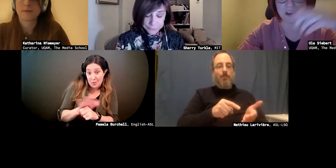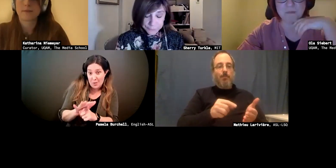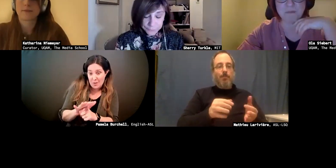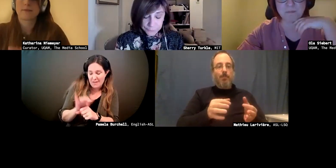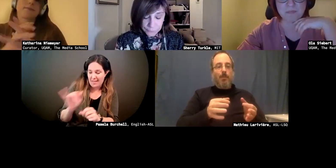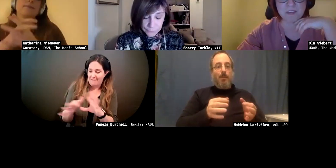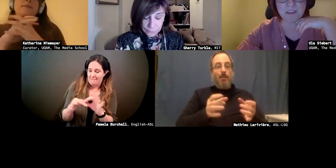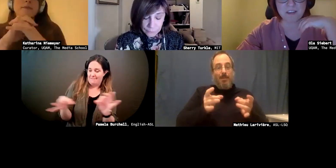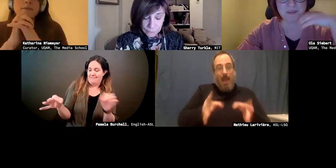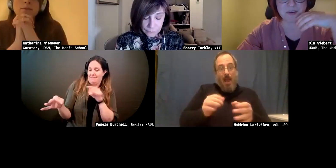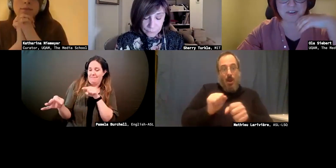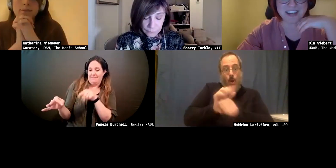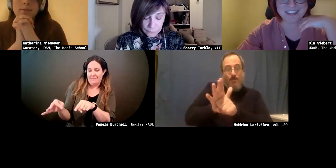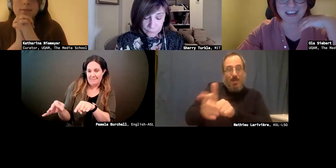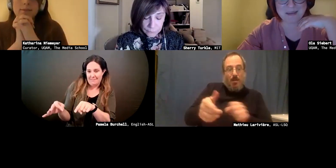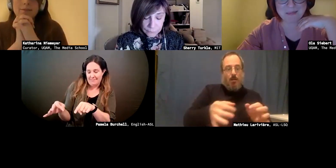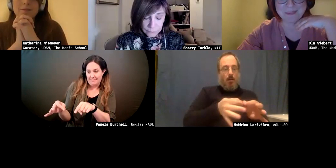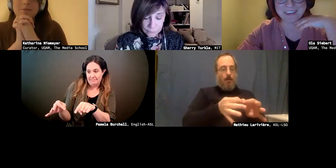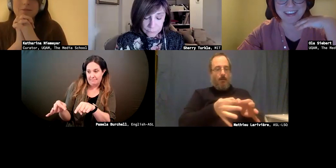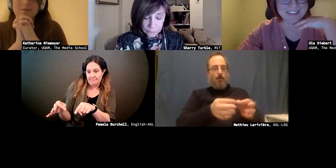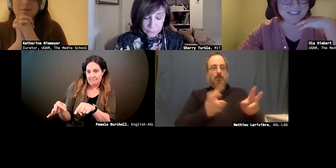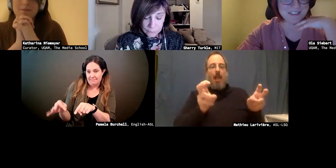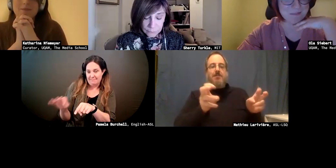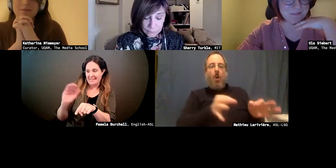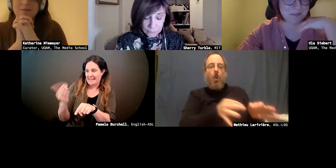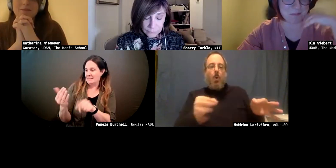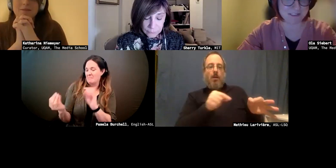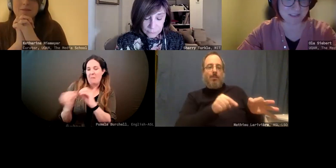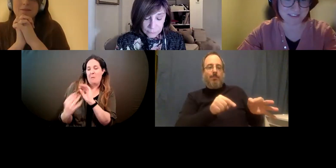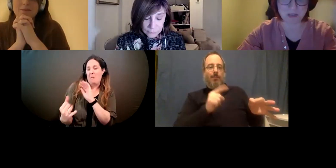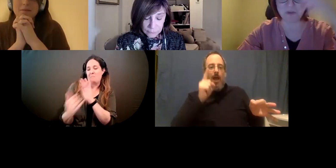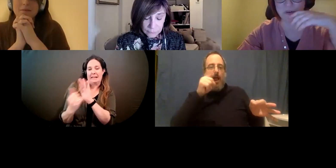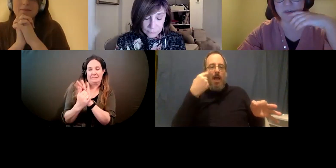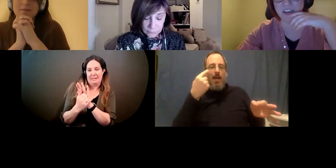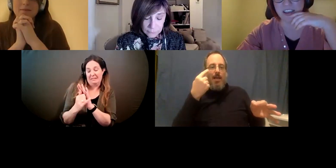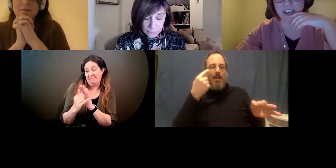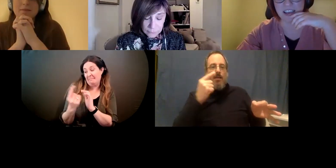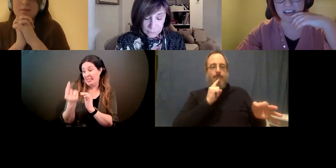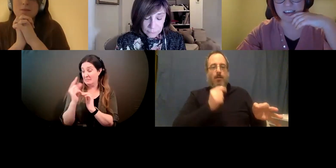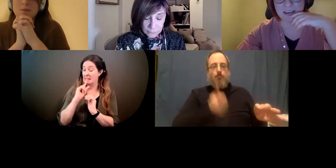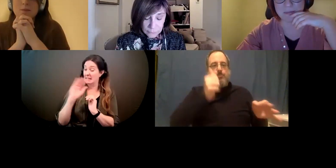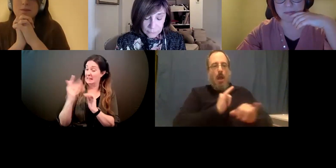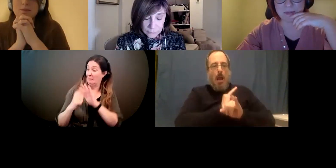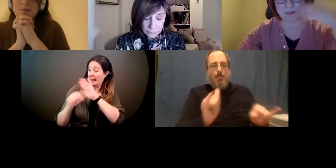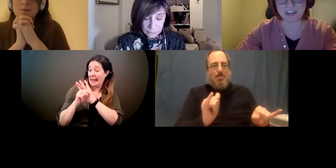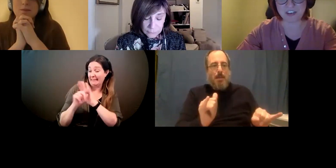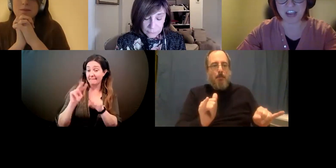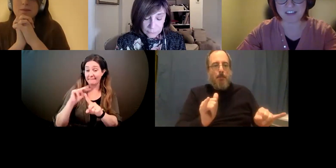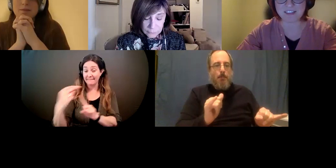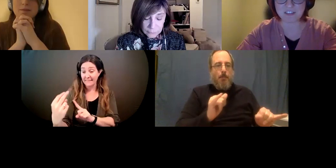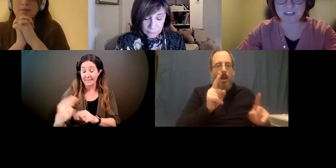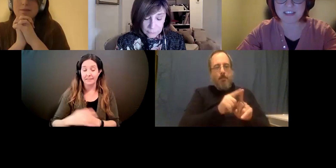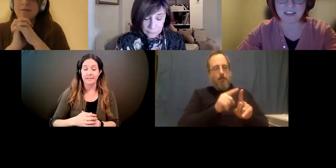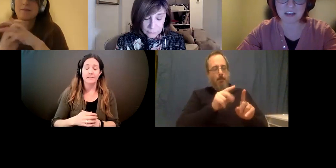sounds even more unattainable, and this is a bit pessimistic view. On the other